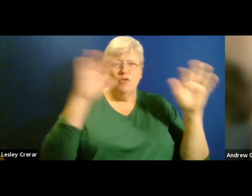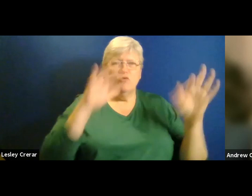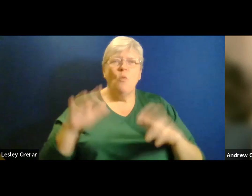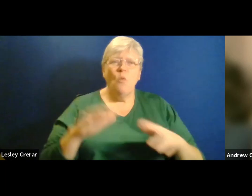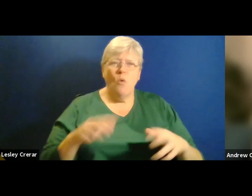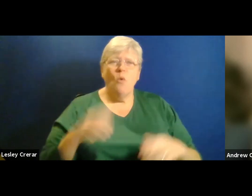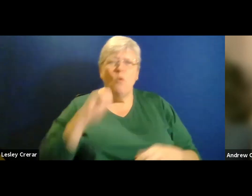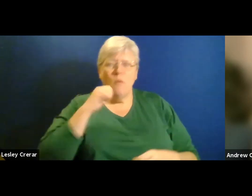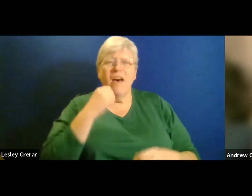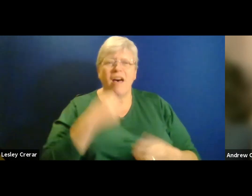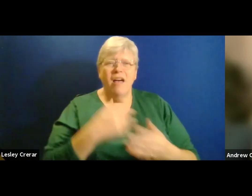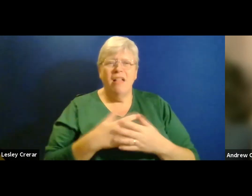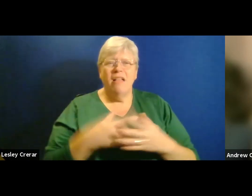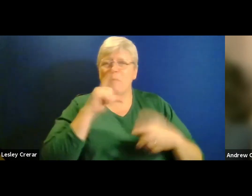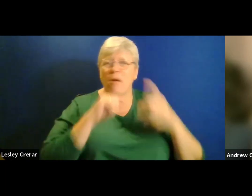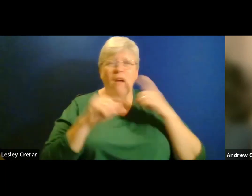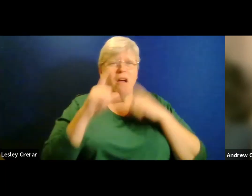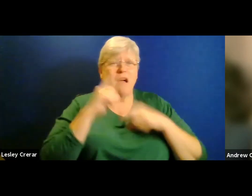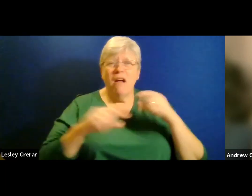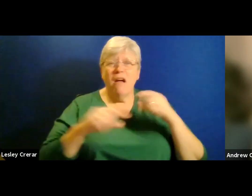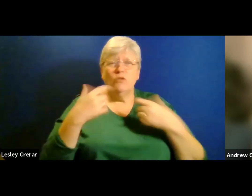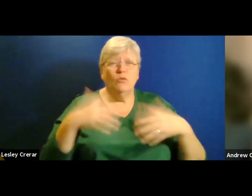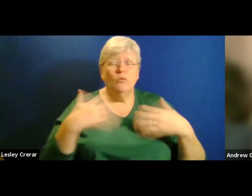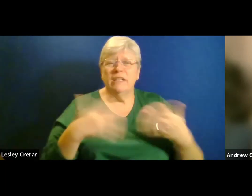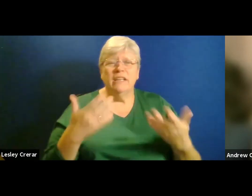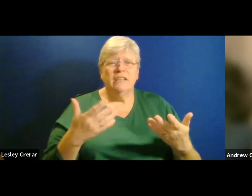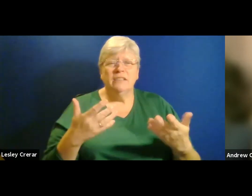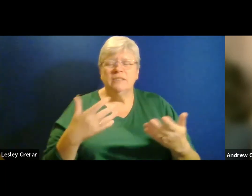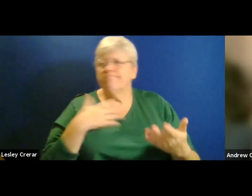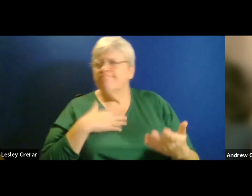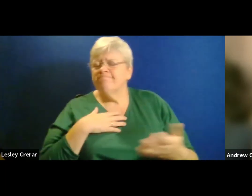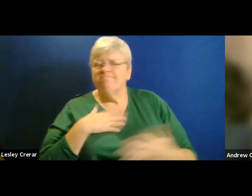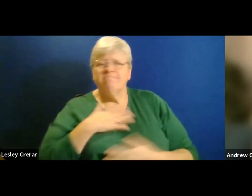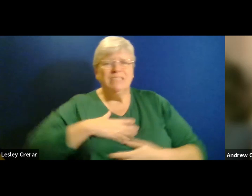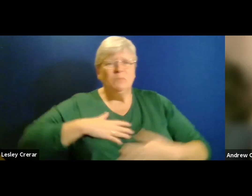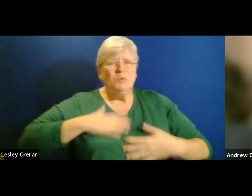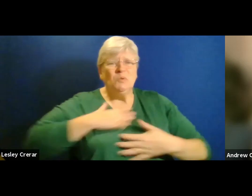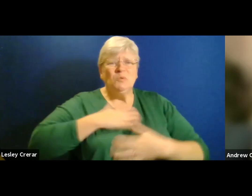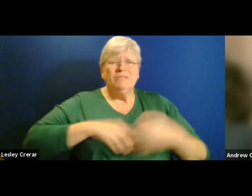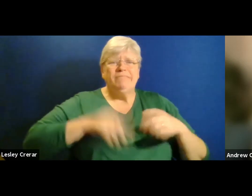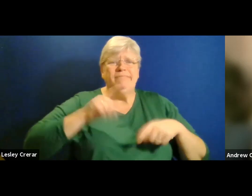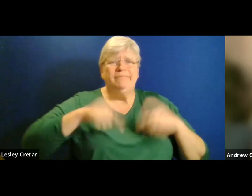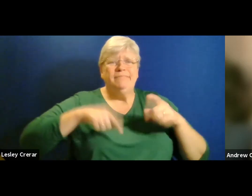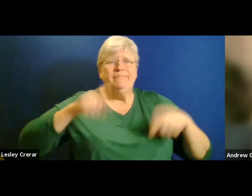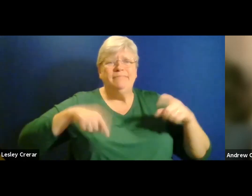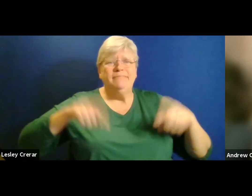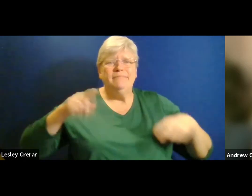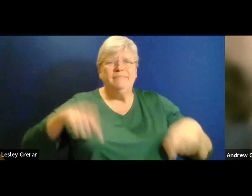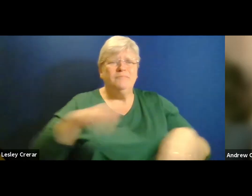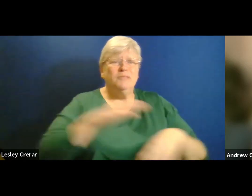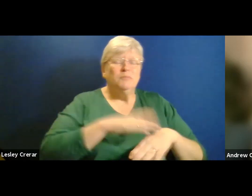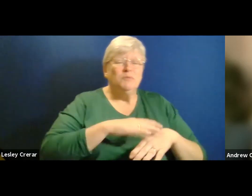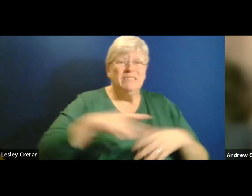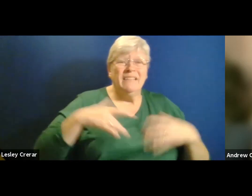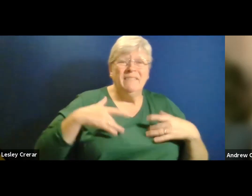but for the laments of the birds. She was vacillating between more emotions than she could keep track of. One moment she felt she ought to